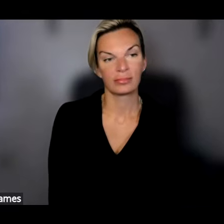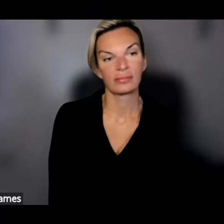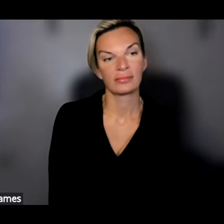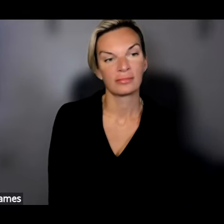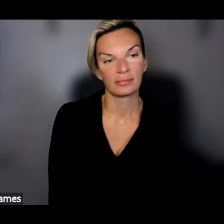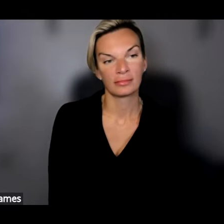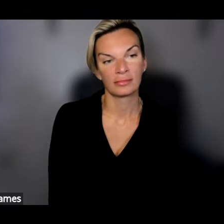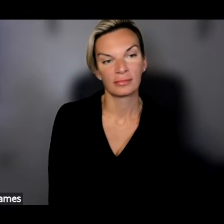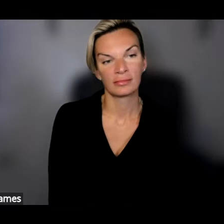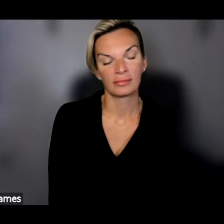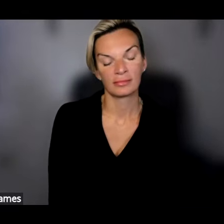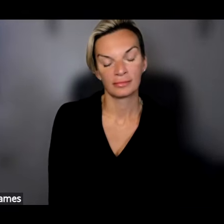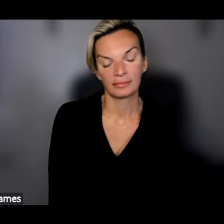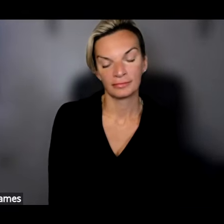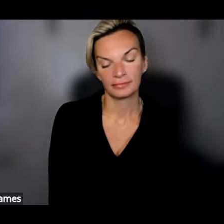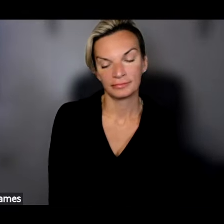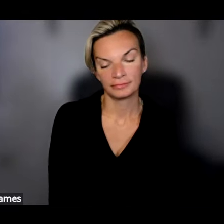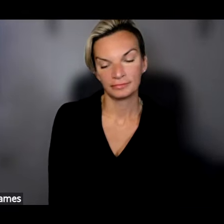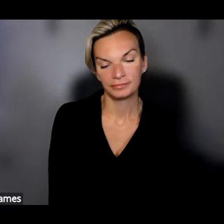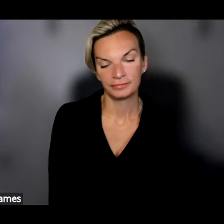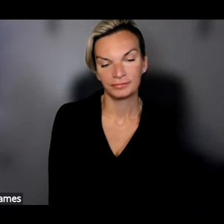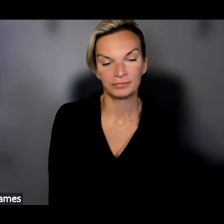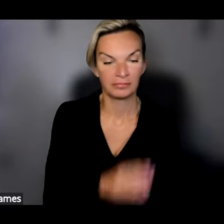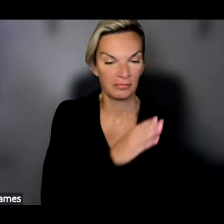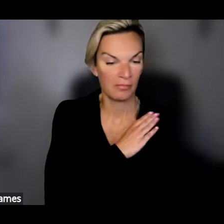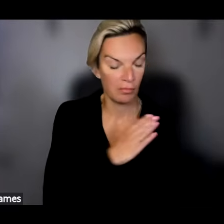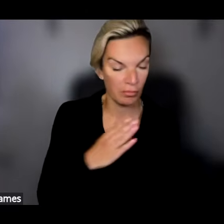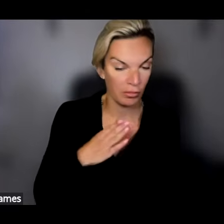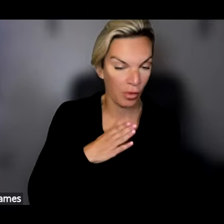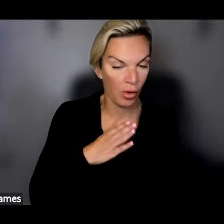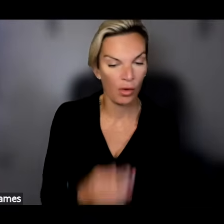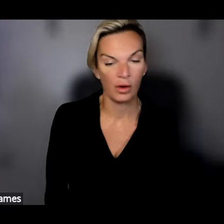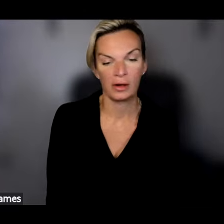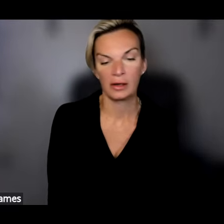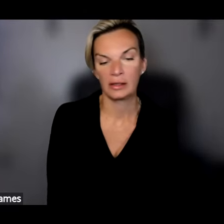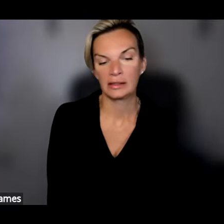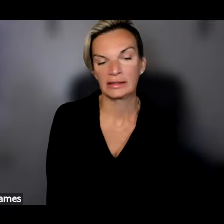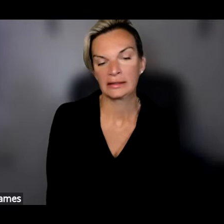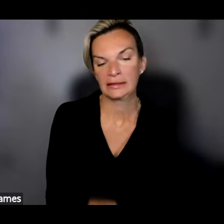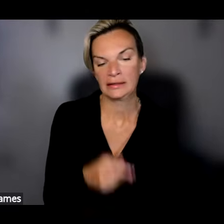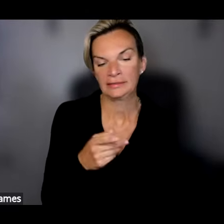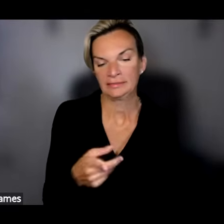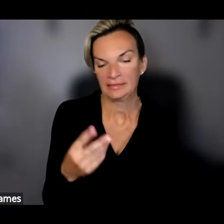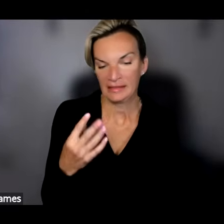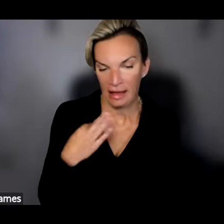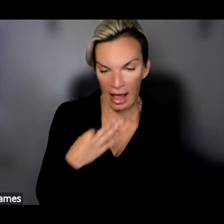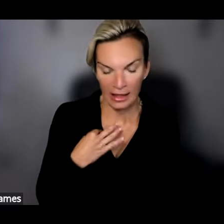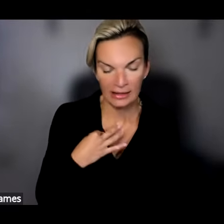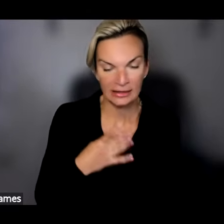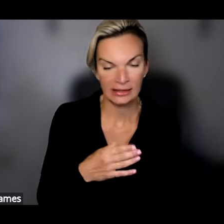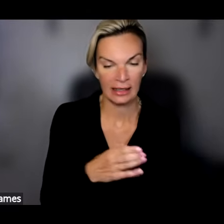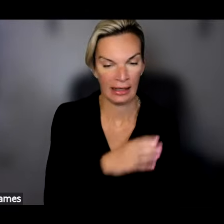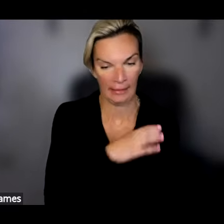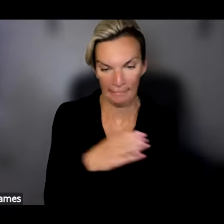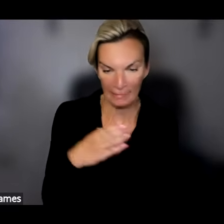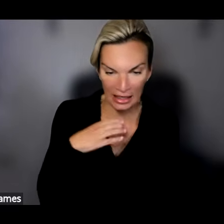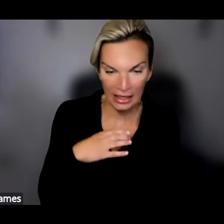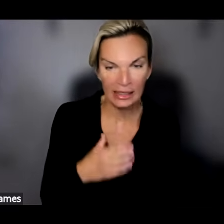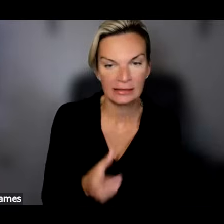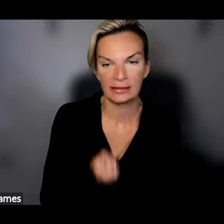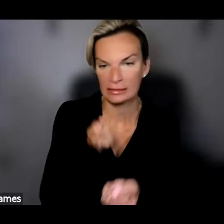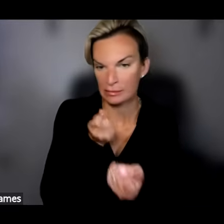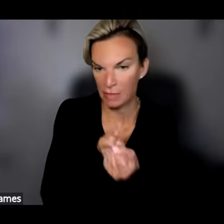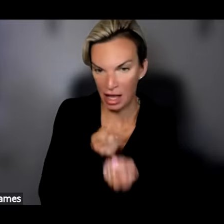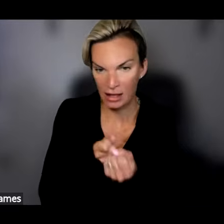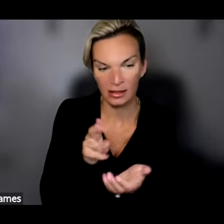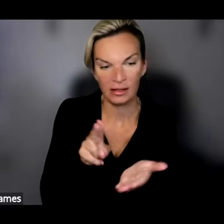hold candidates and committees, sponsors of petitions, directly responsible for the